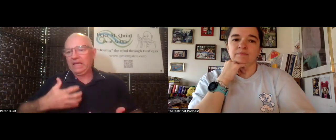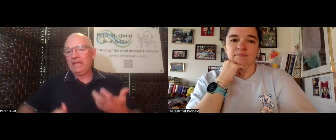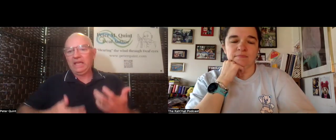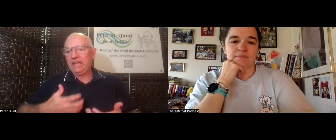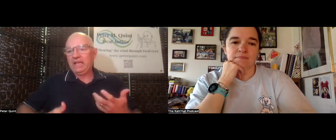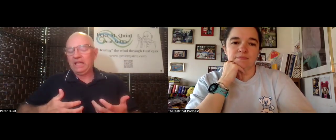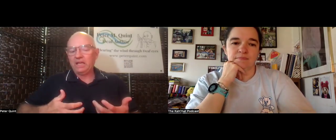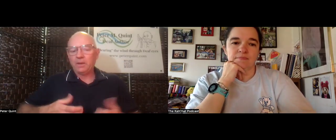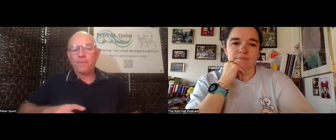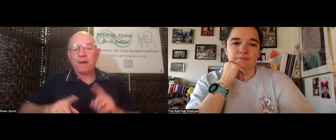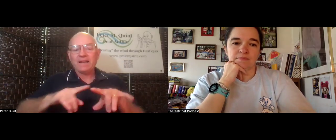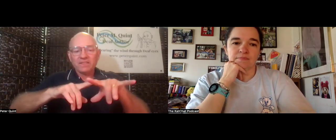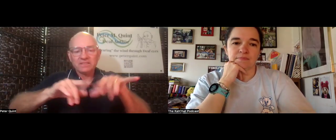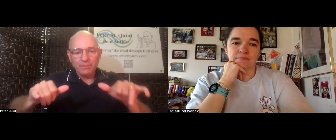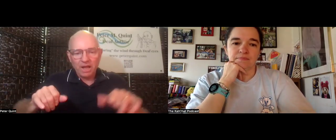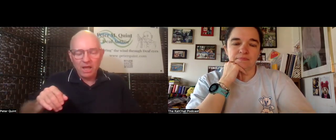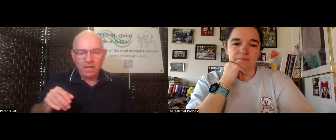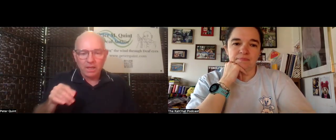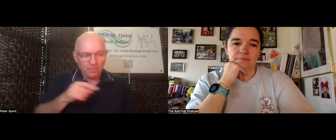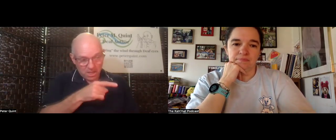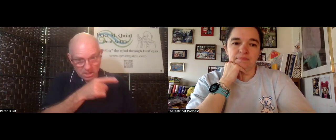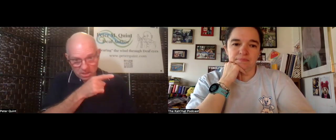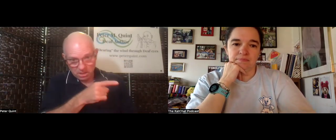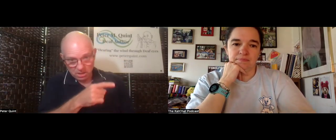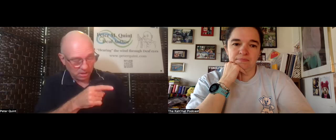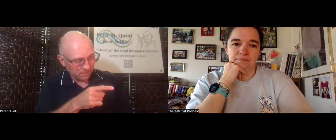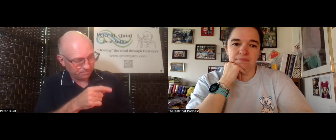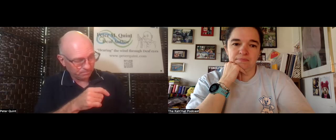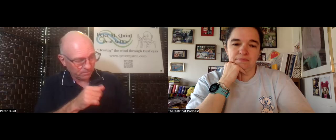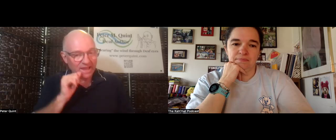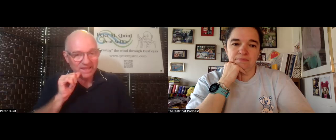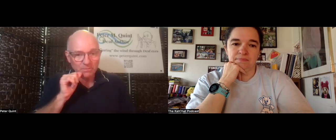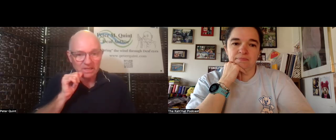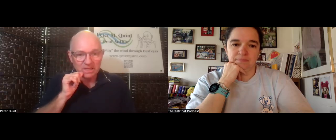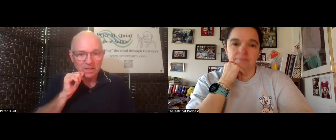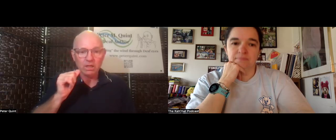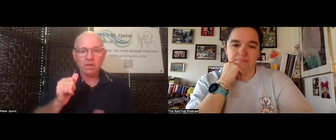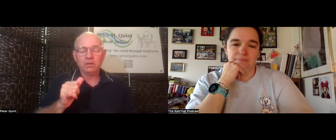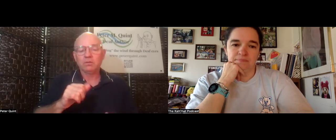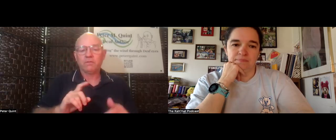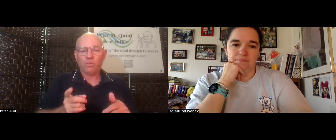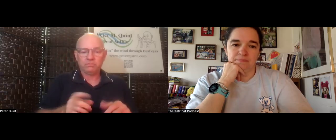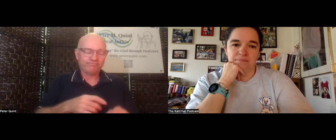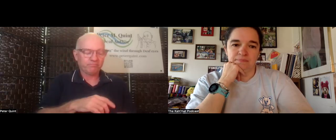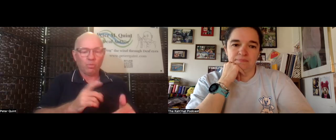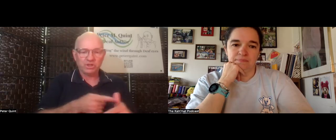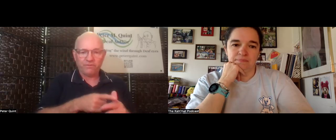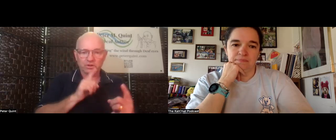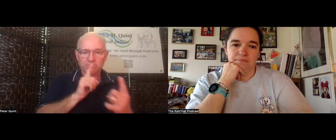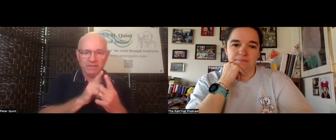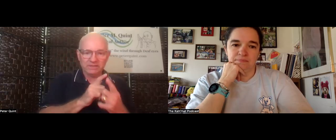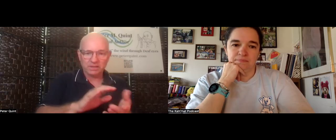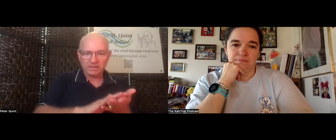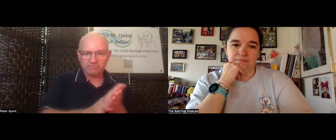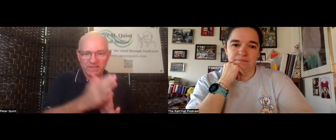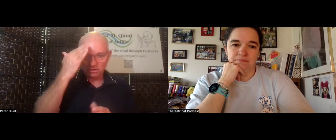like, but at the same time, uh, Mimi, when she